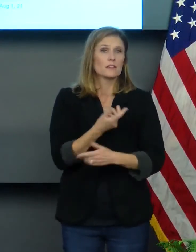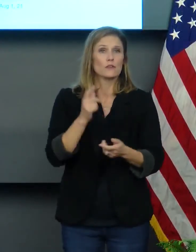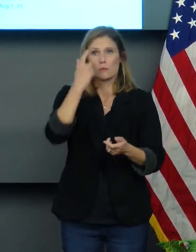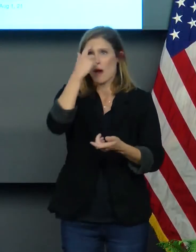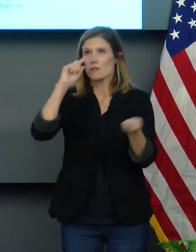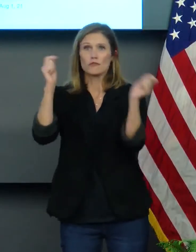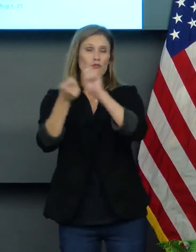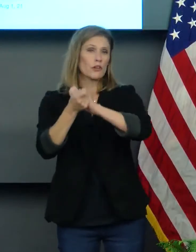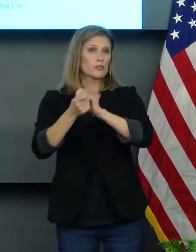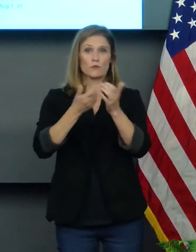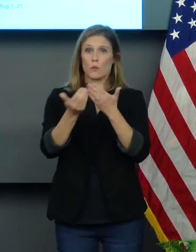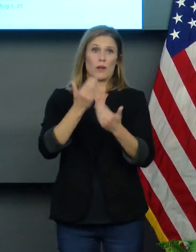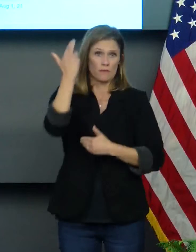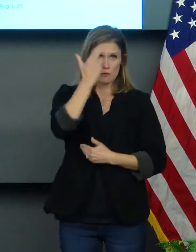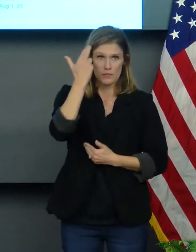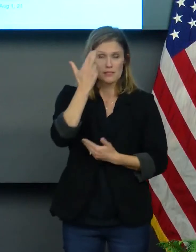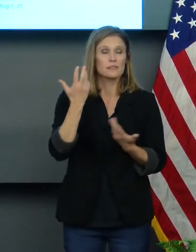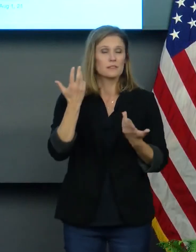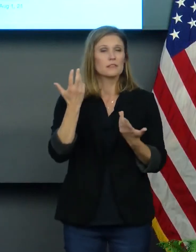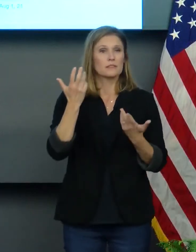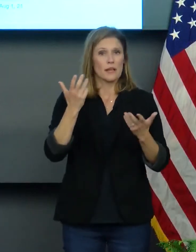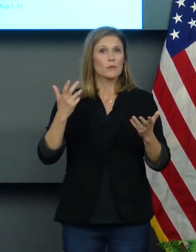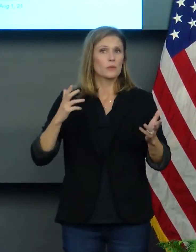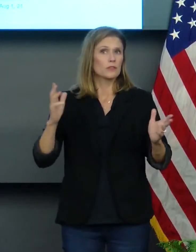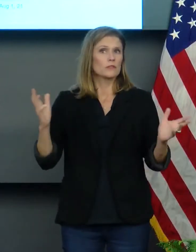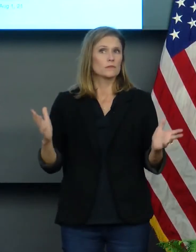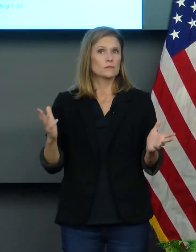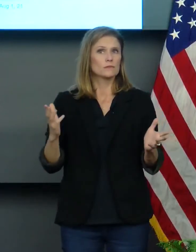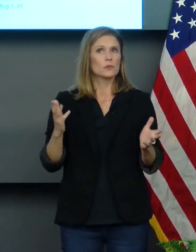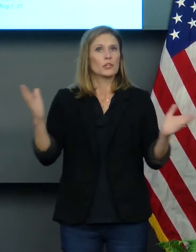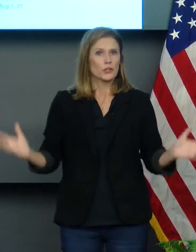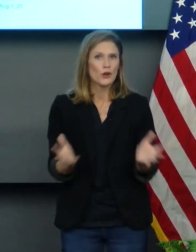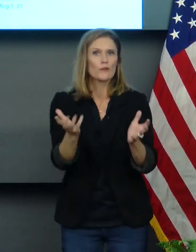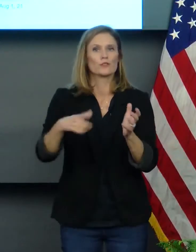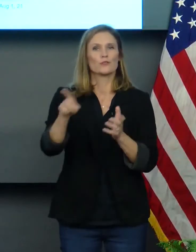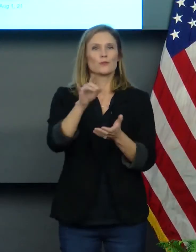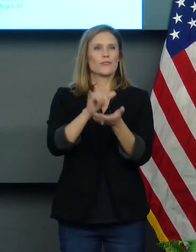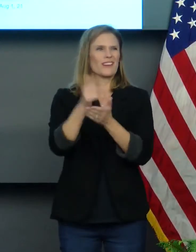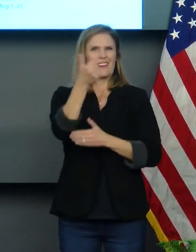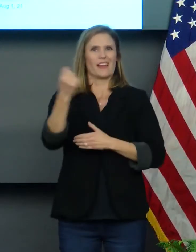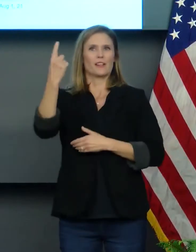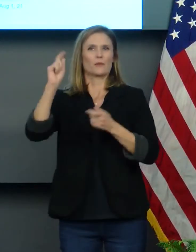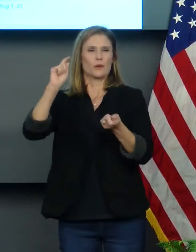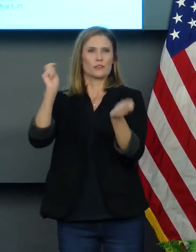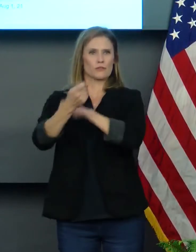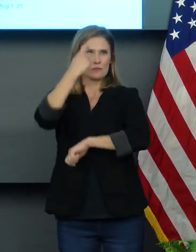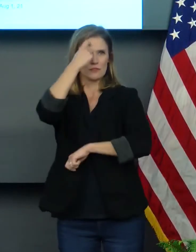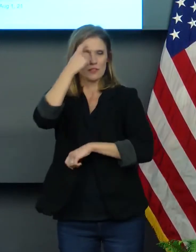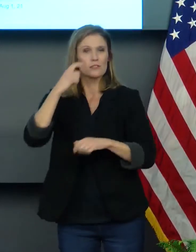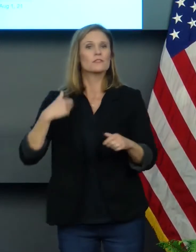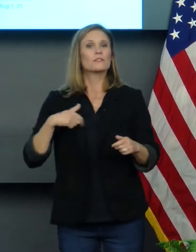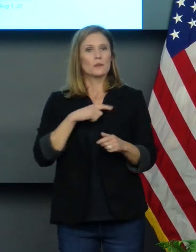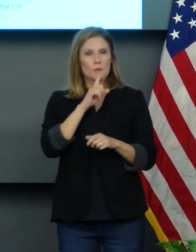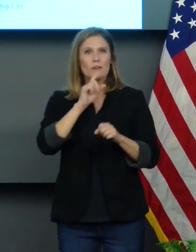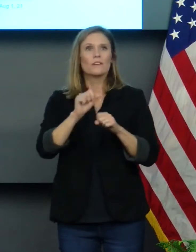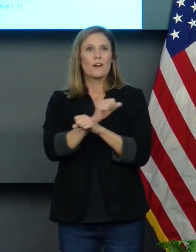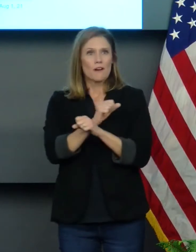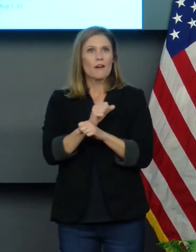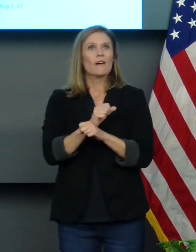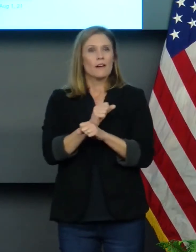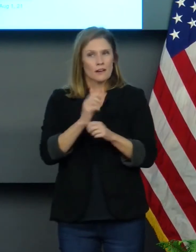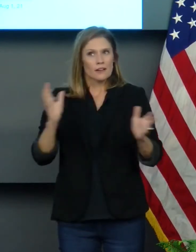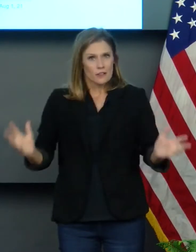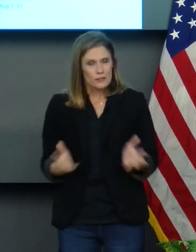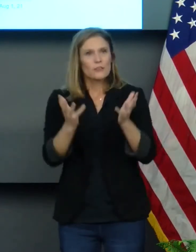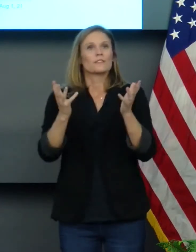changed their mind for one reason or another, and that's really encouraging, and anyone can do that. So we are encouraged by this increase in